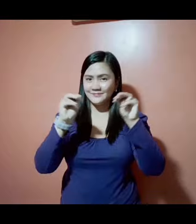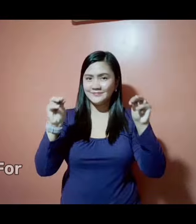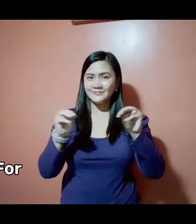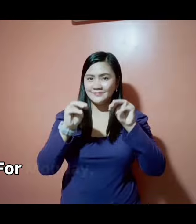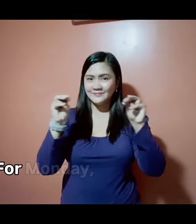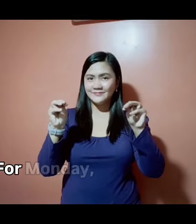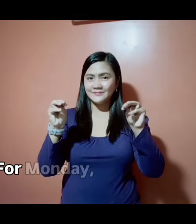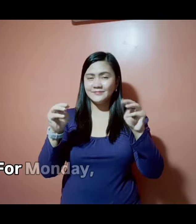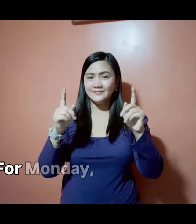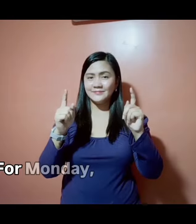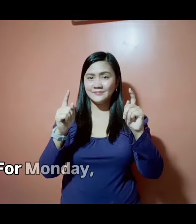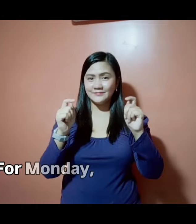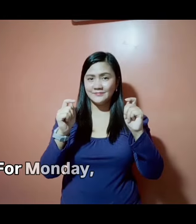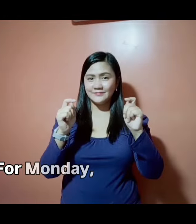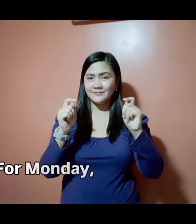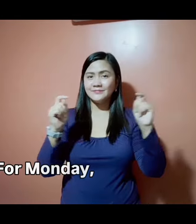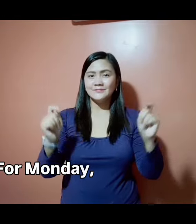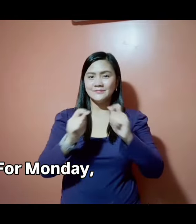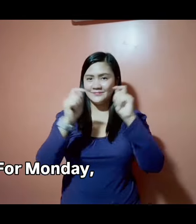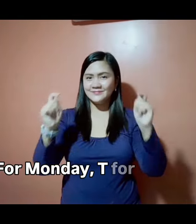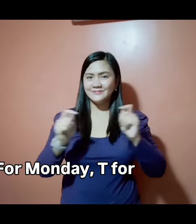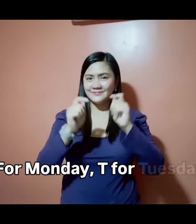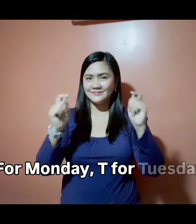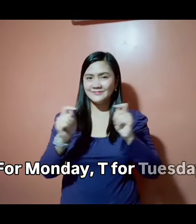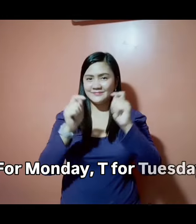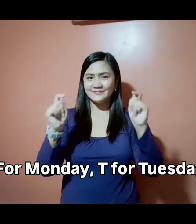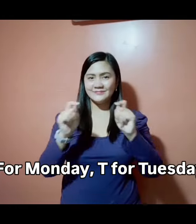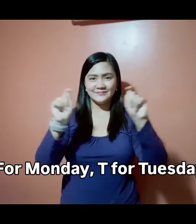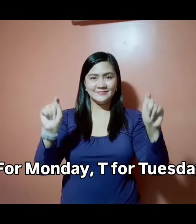for Monday, T for Tuesday,